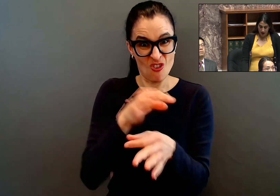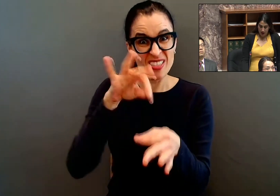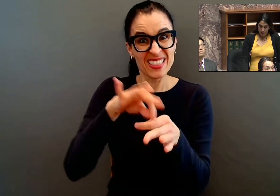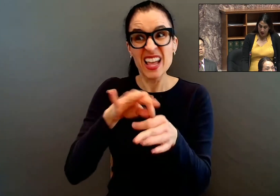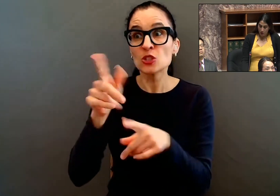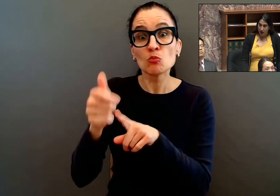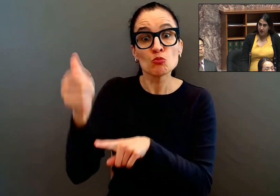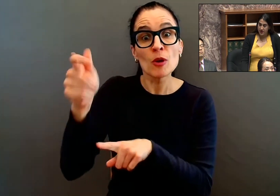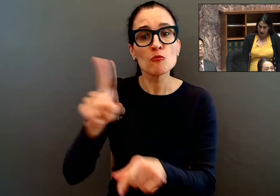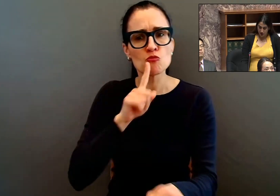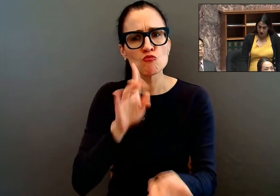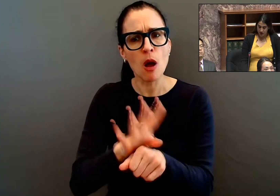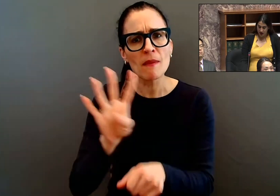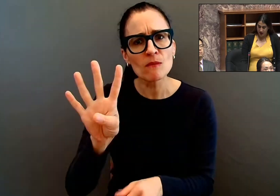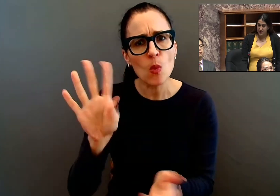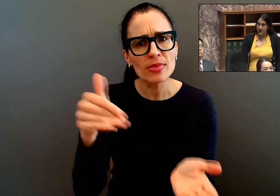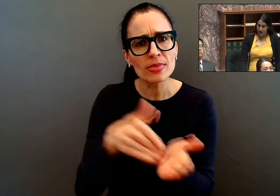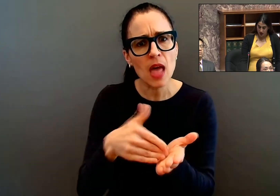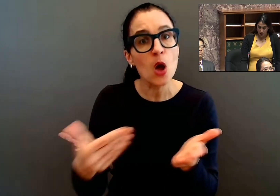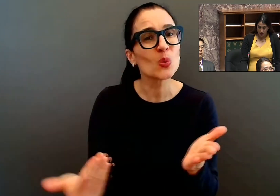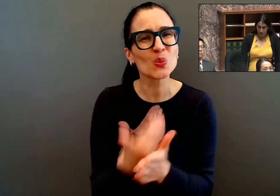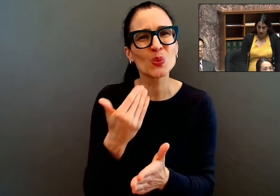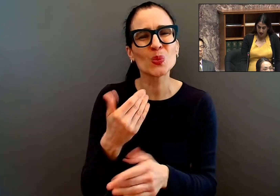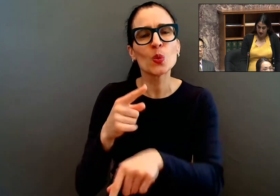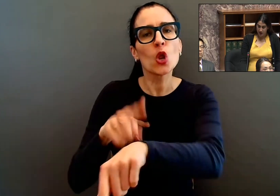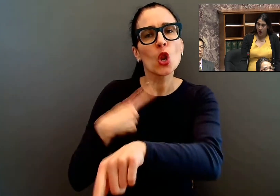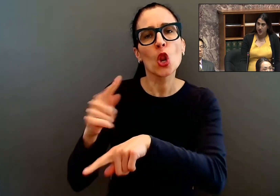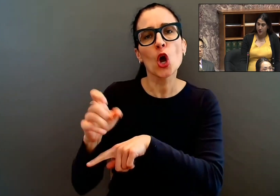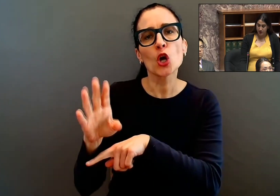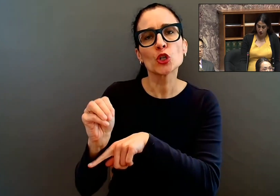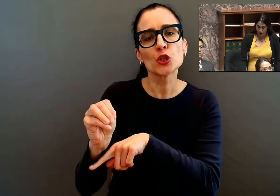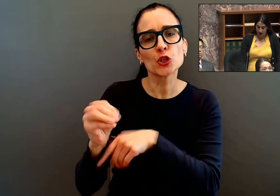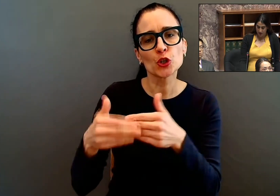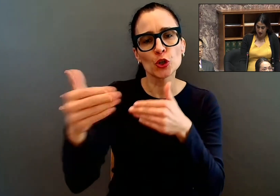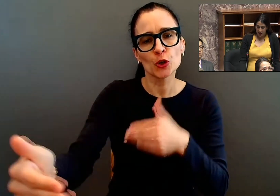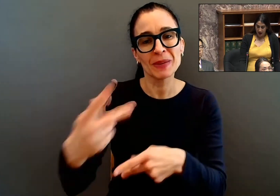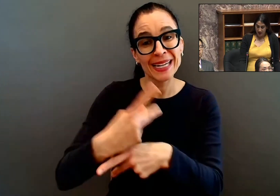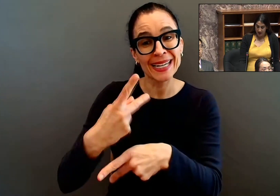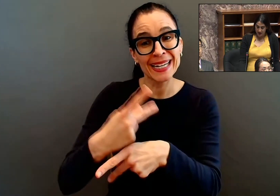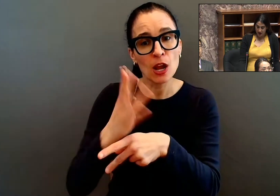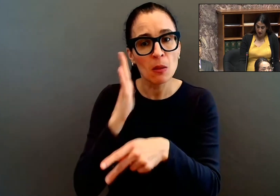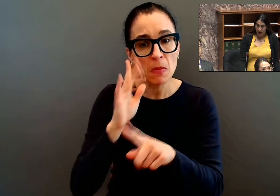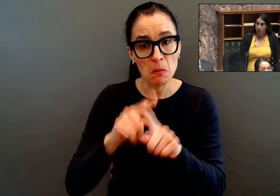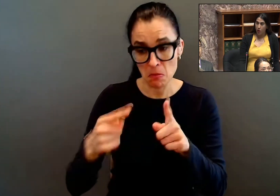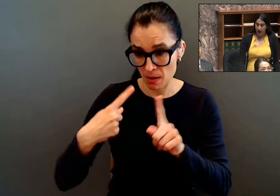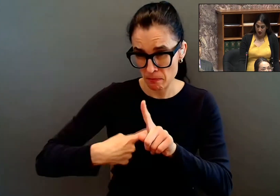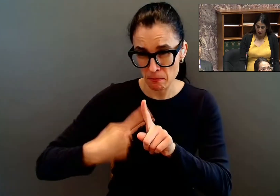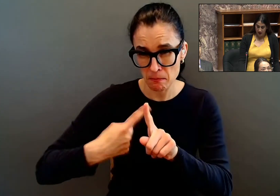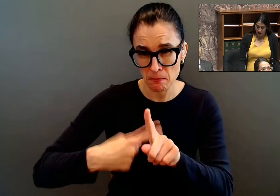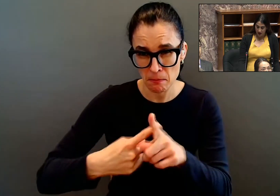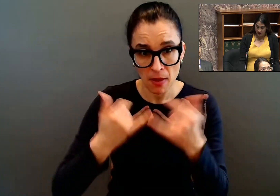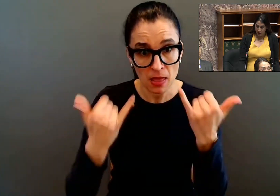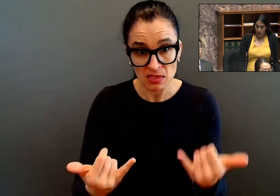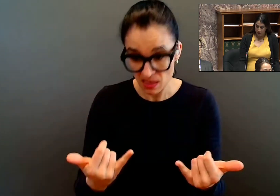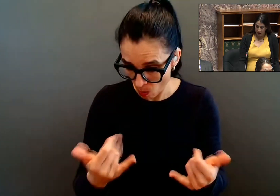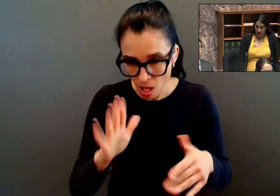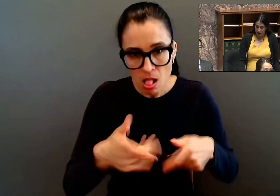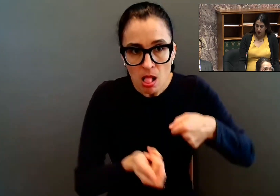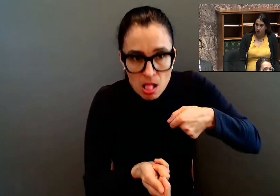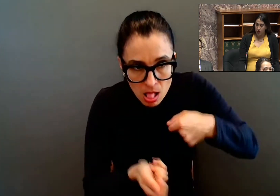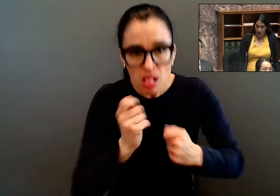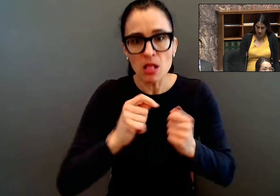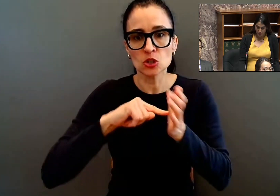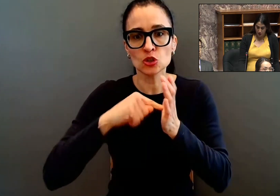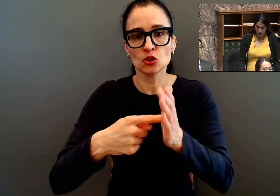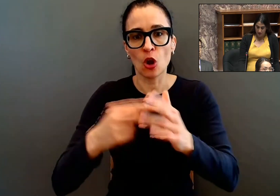ground. Meanwhile, seniors are stuck in 60-year-old buildings, hospitals are jammed, and this government quietly killed the Equip Care,